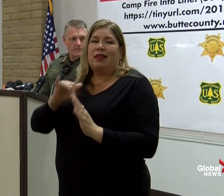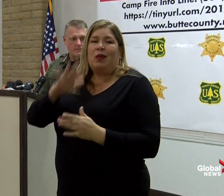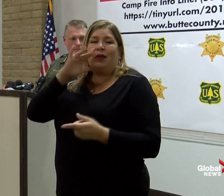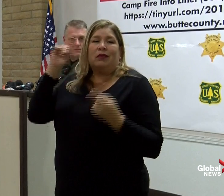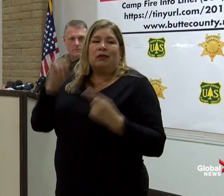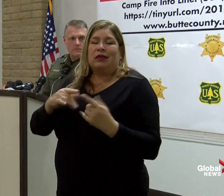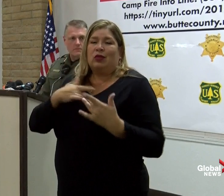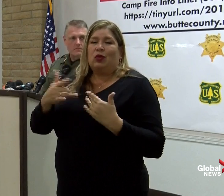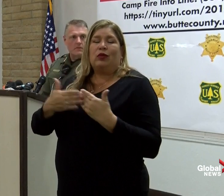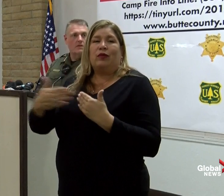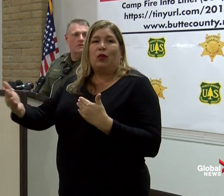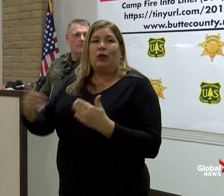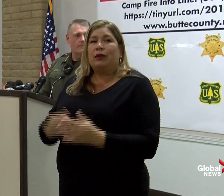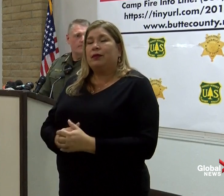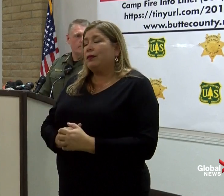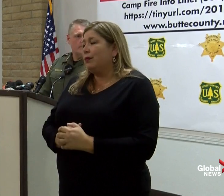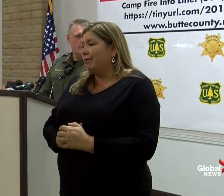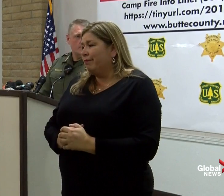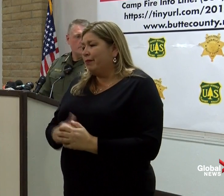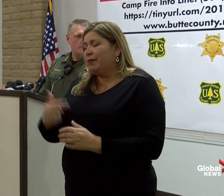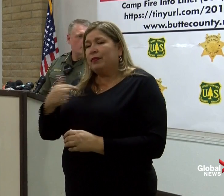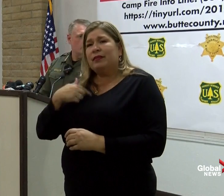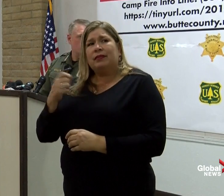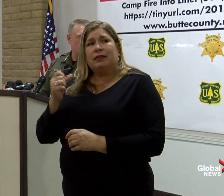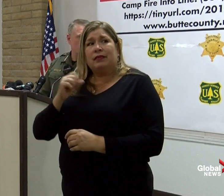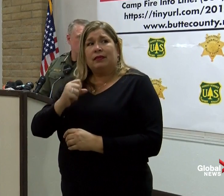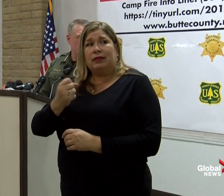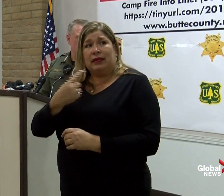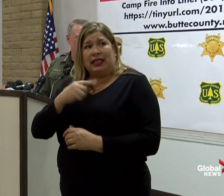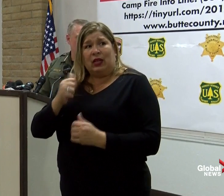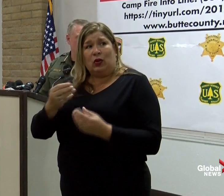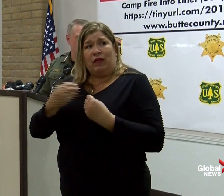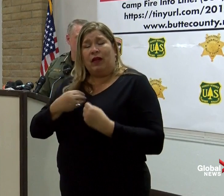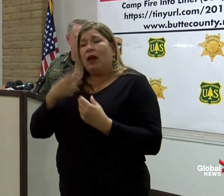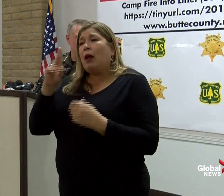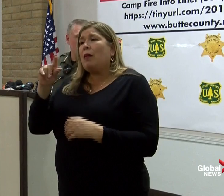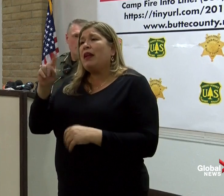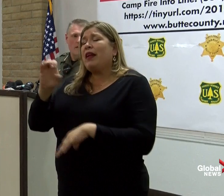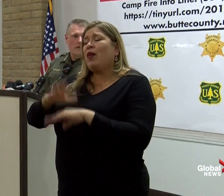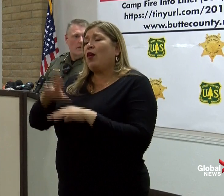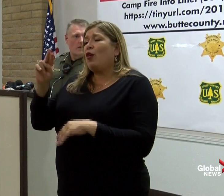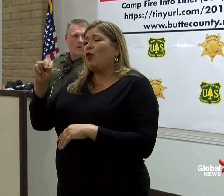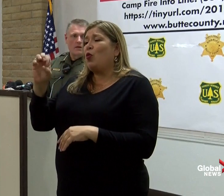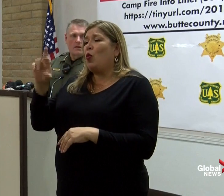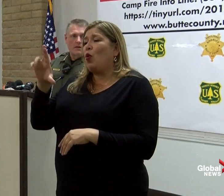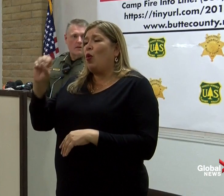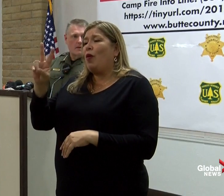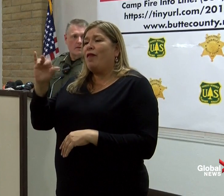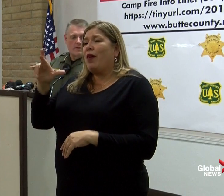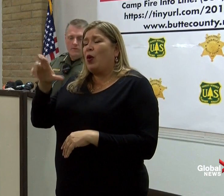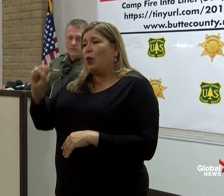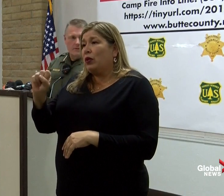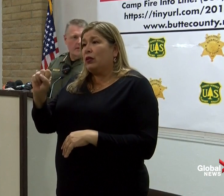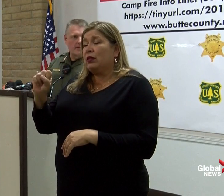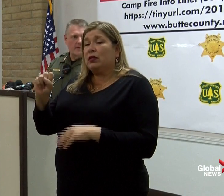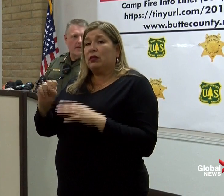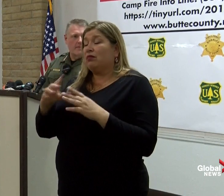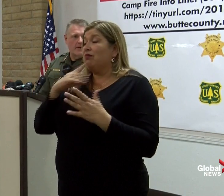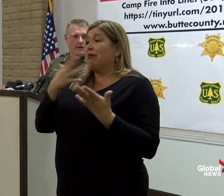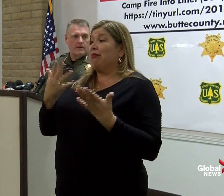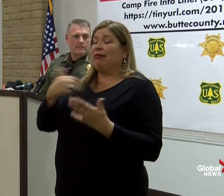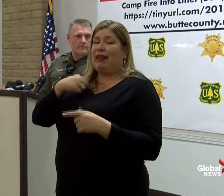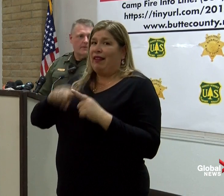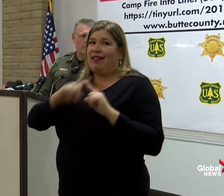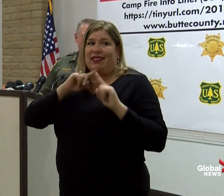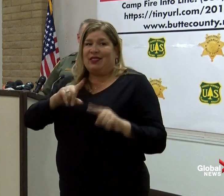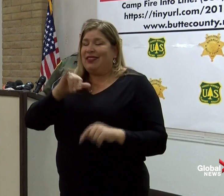forward. Yes, sir. Sure, can I ask, can you provide us with an update on the norovirus outbreak, which shelters are affected, how many people? No, sir, that is not